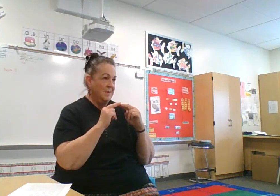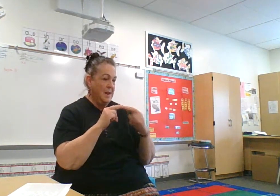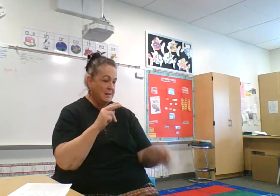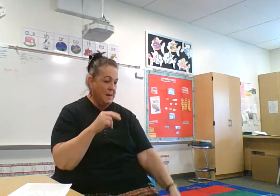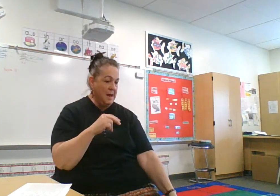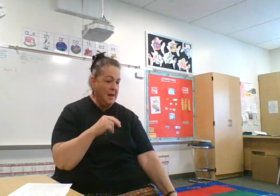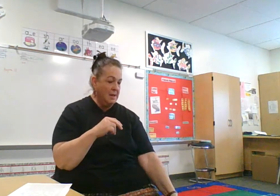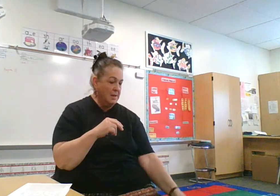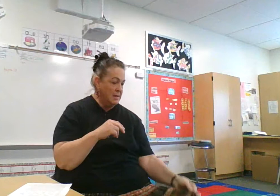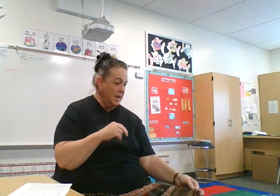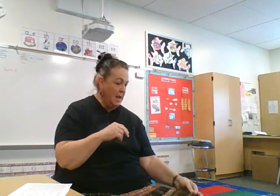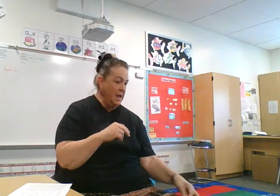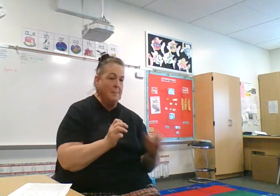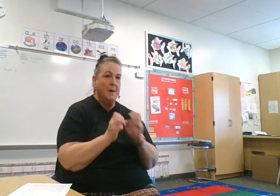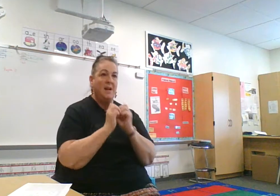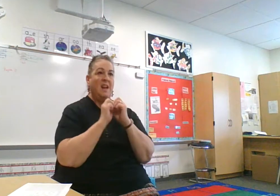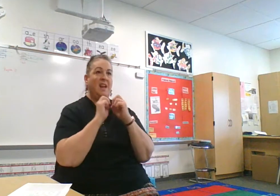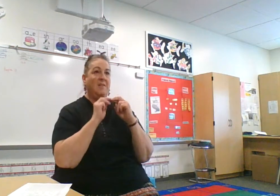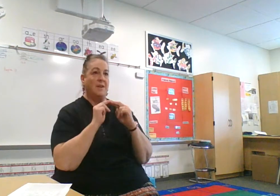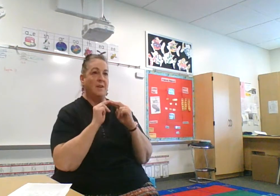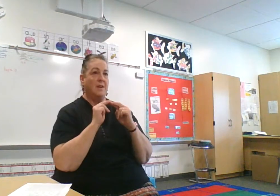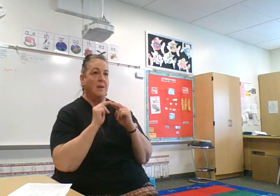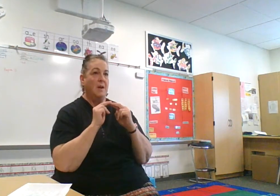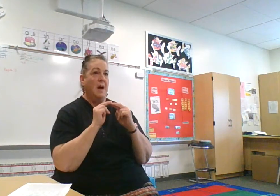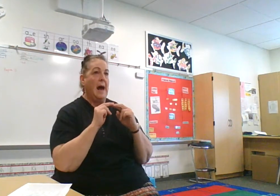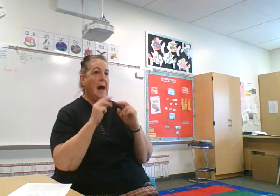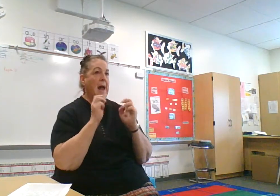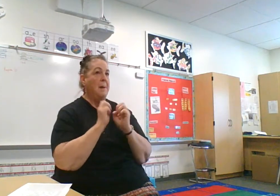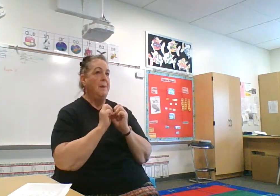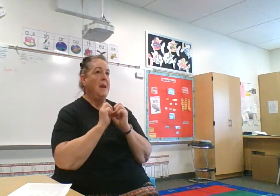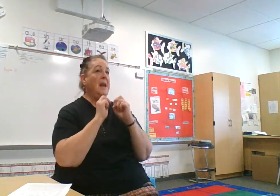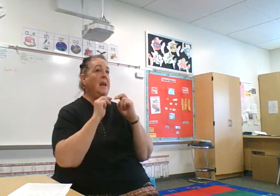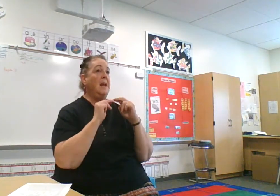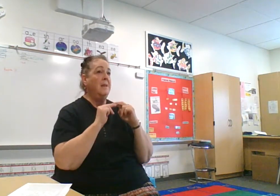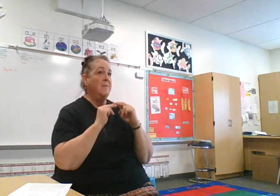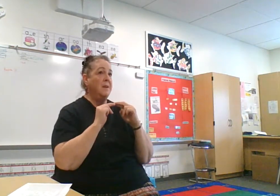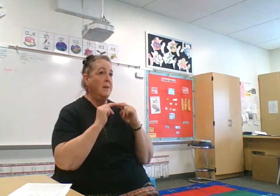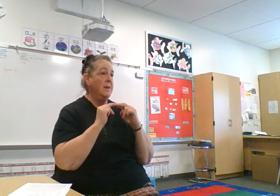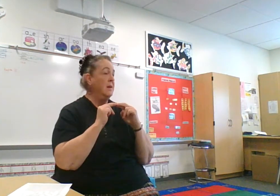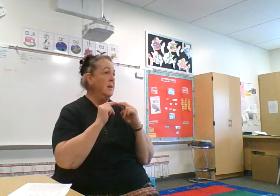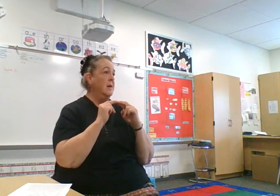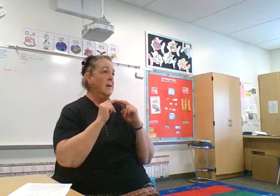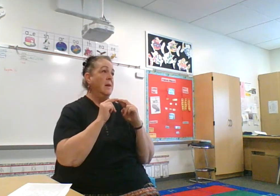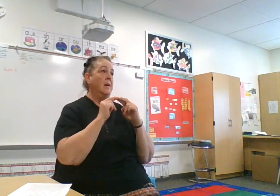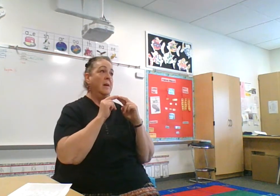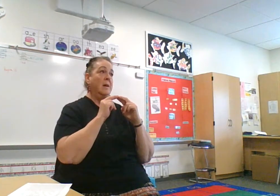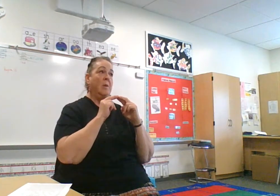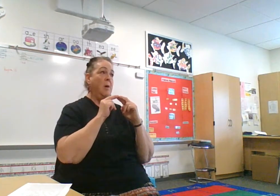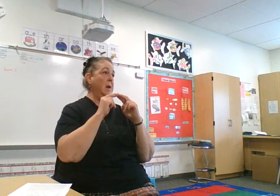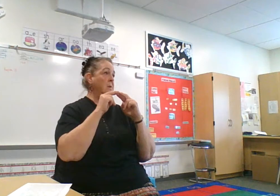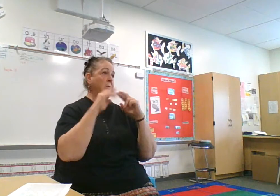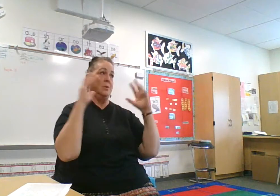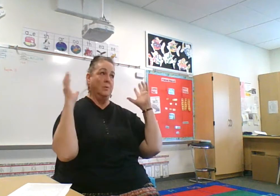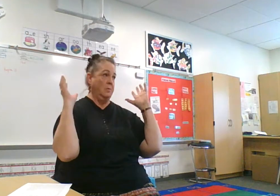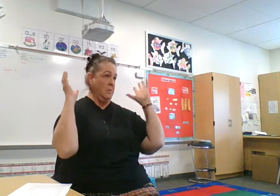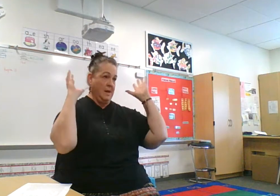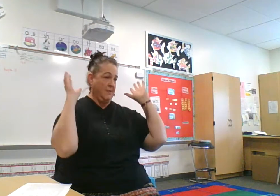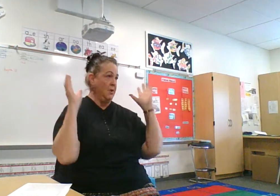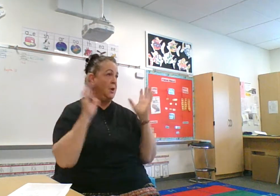is my him even. I am even going to whatever, so